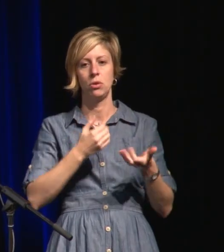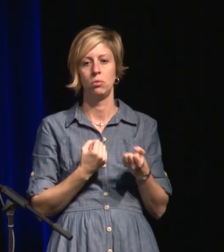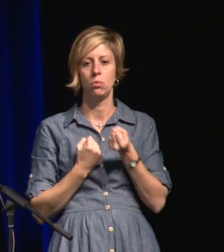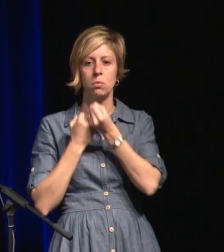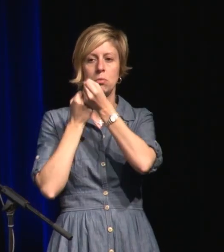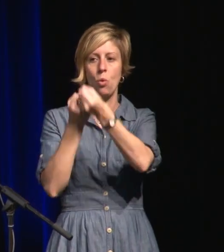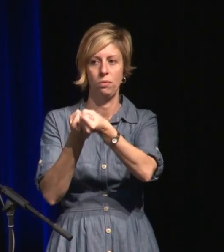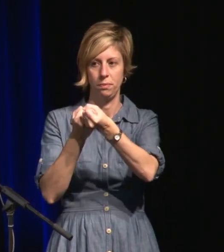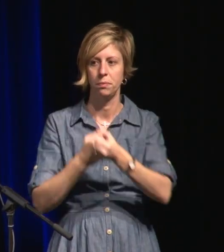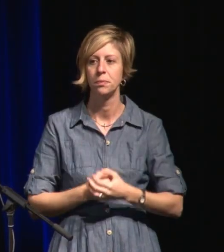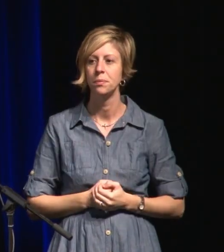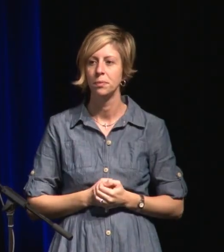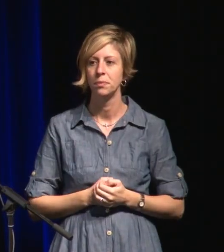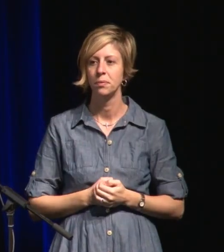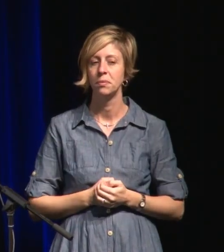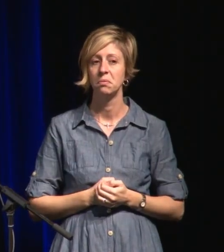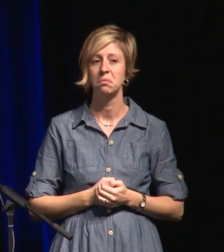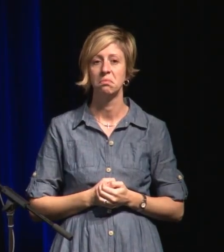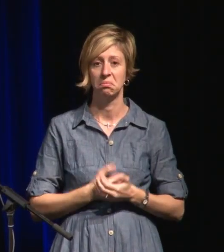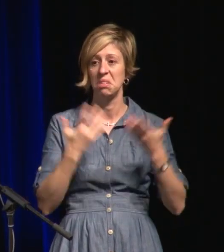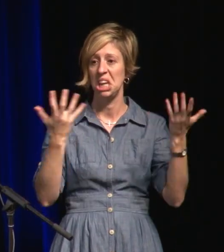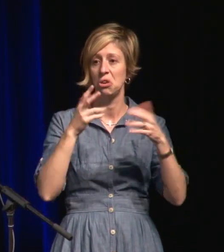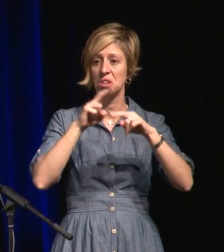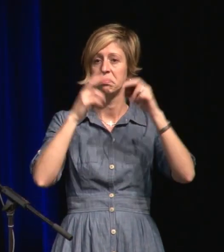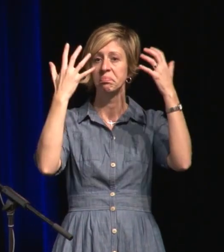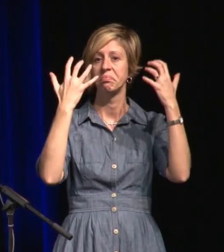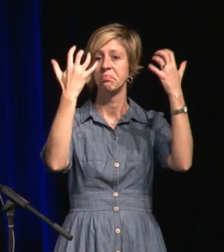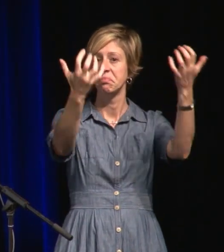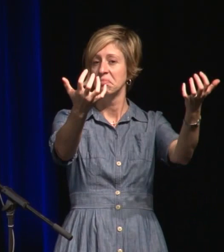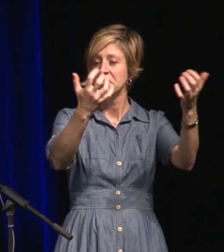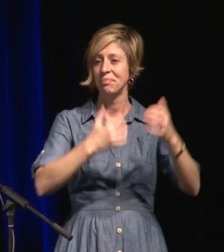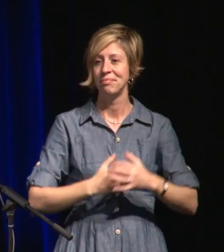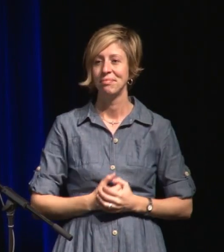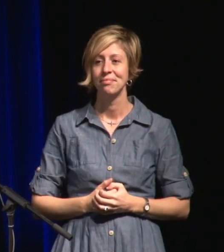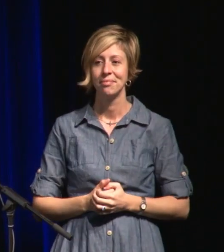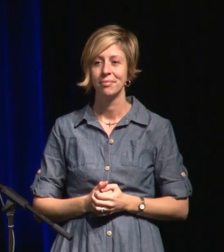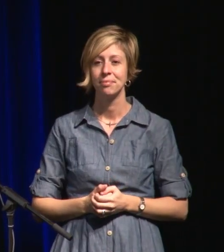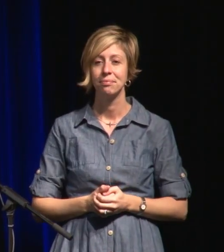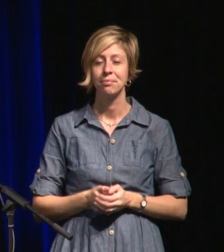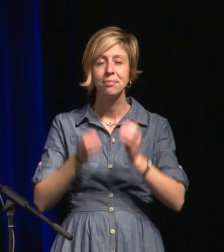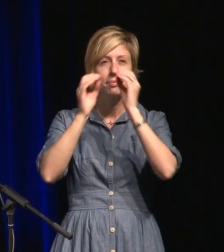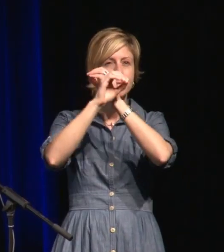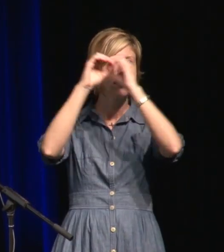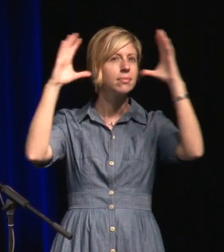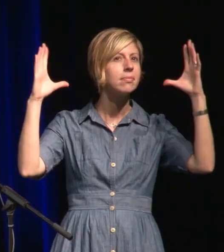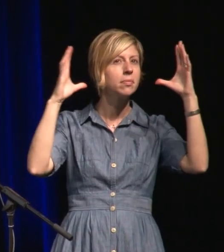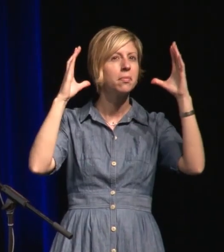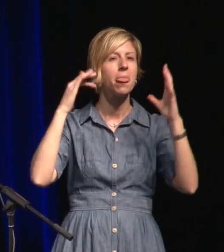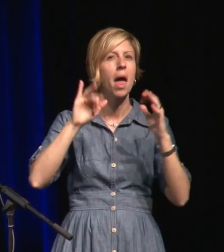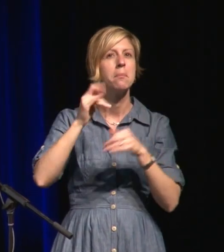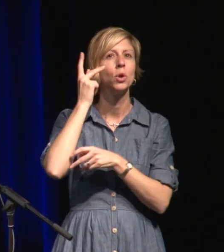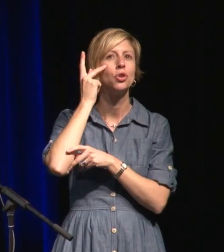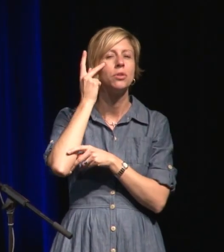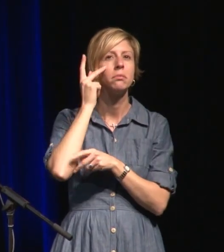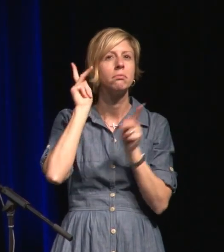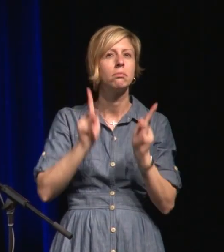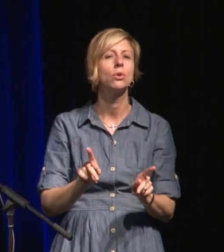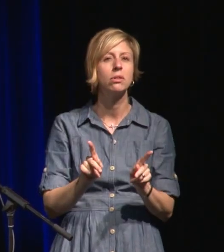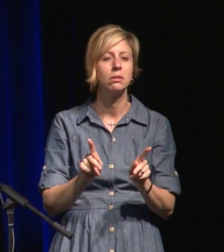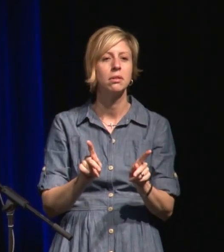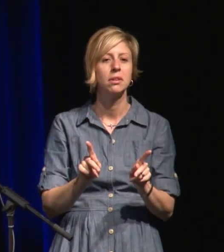today. I've asked you to think about that person or persons because here at NSCC, we have a